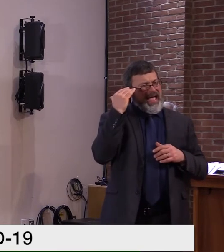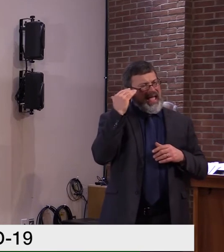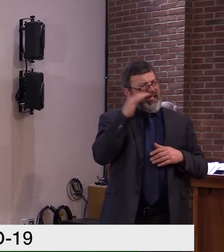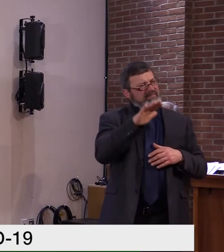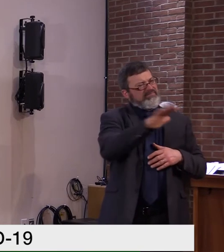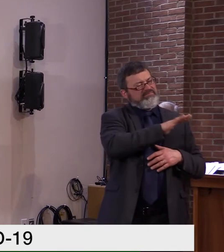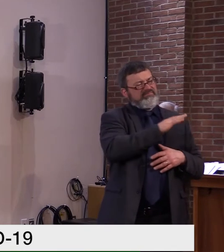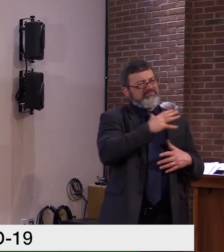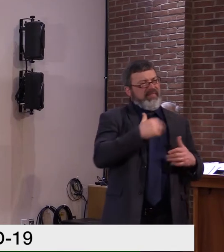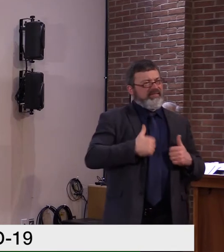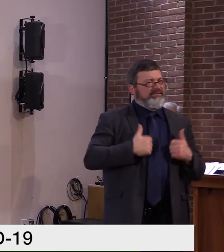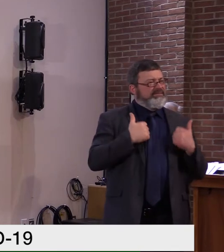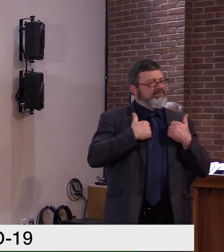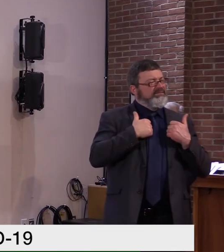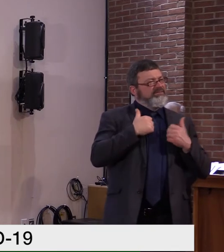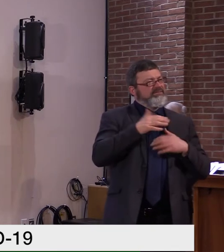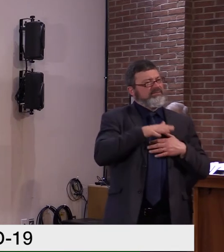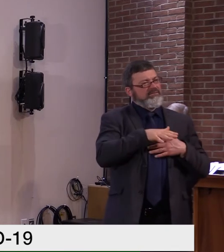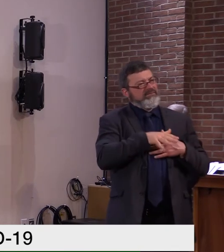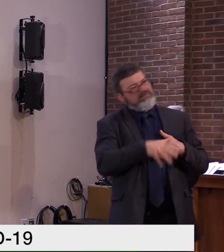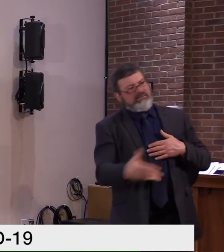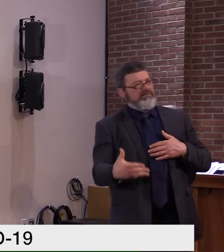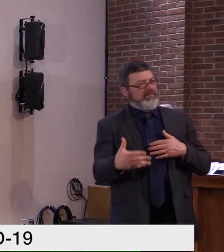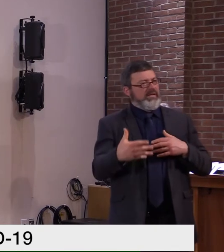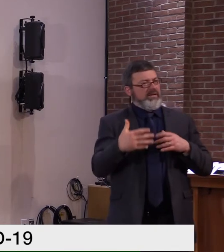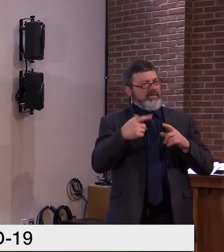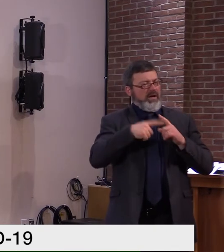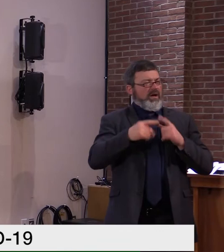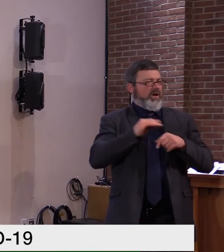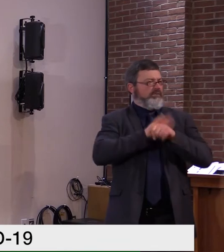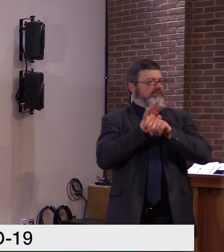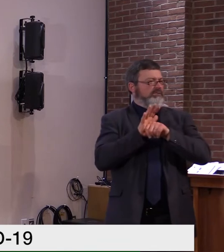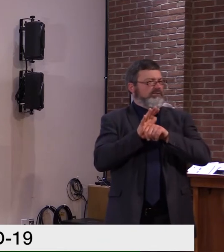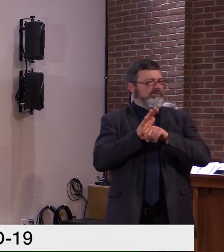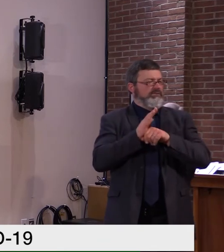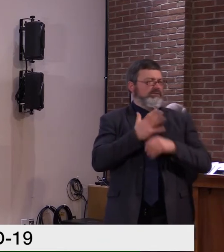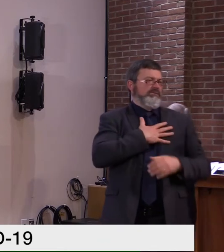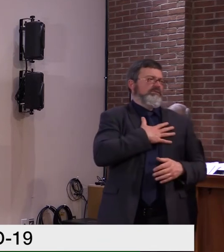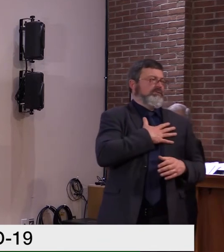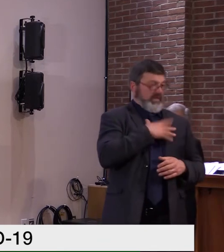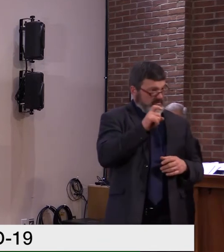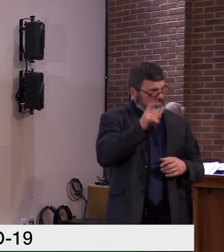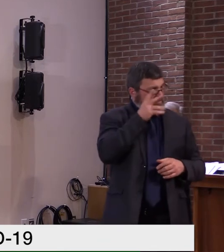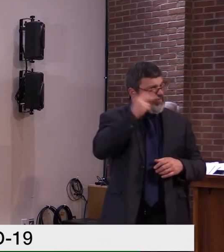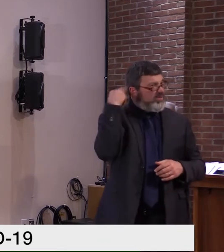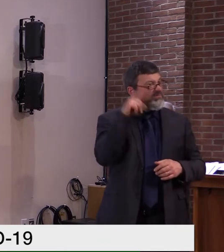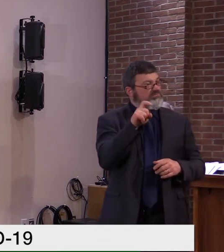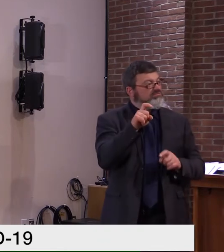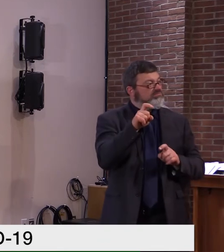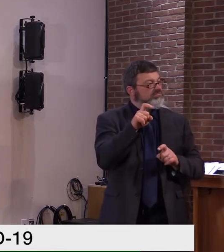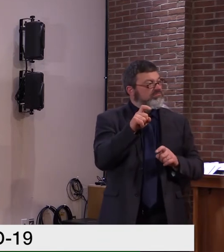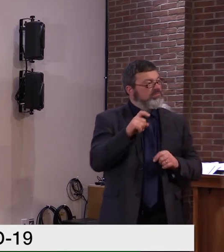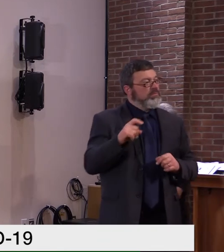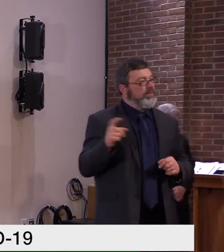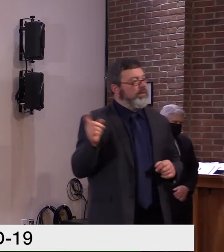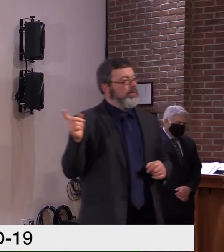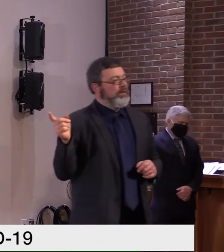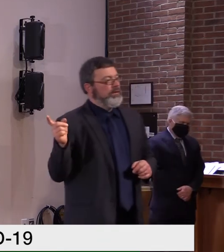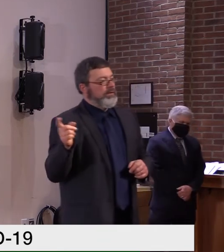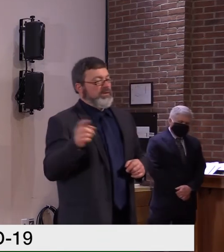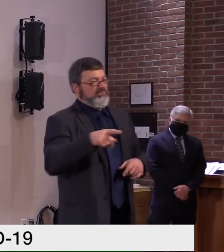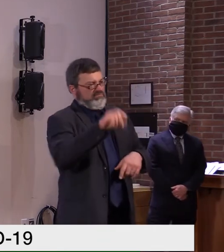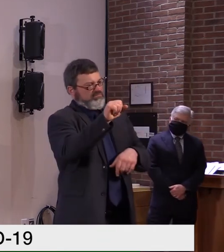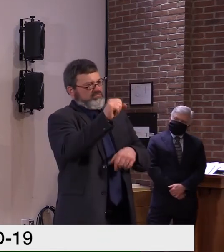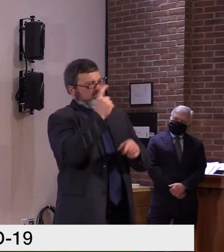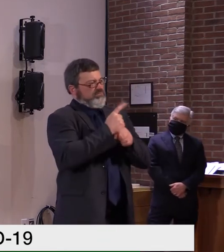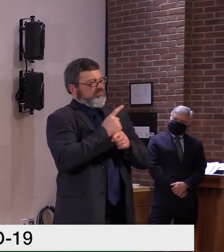press conferences where Mary Kate Brown lost her life, and her family reached out and said we wanted